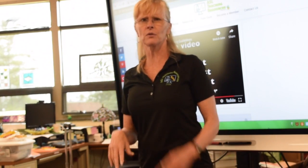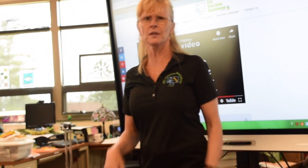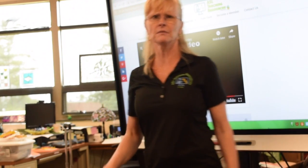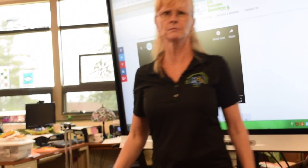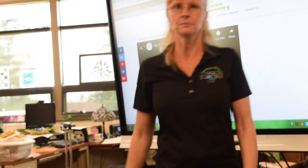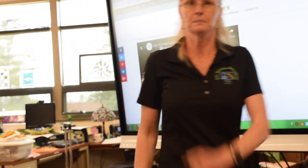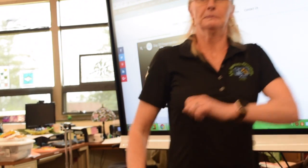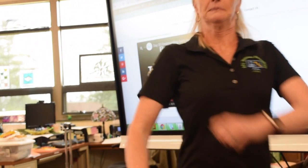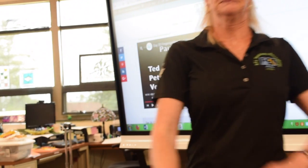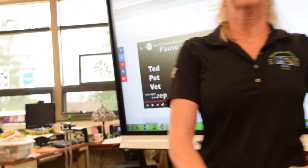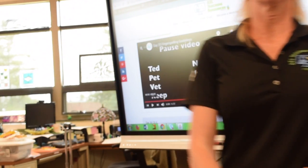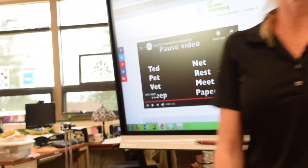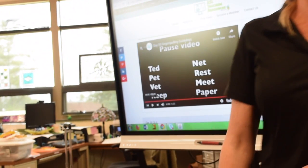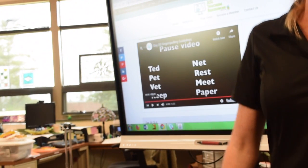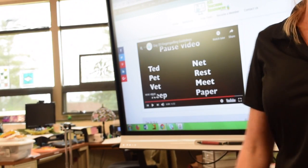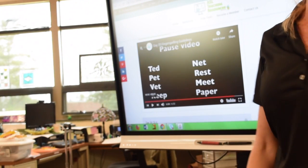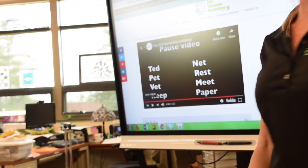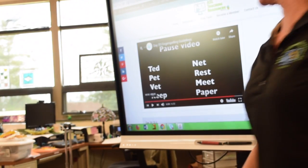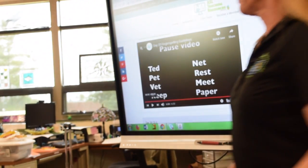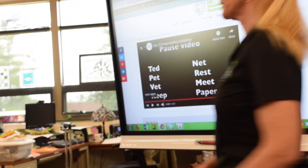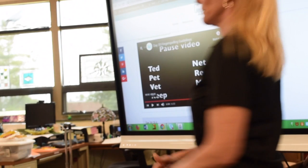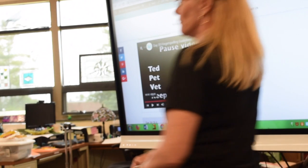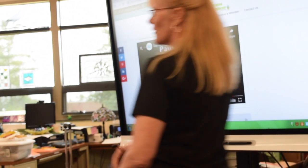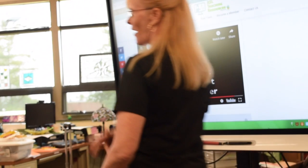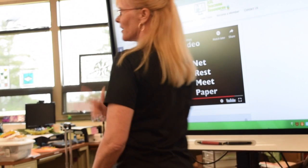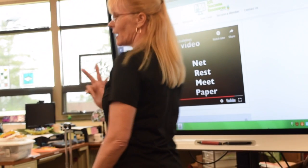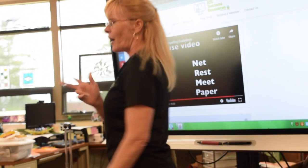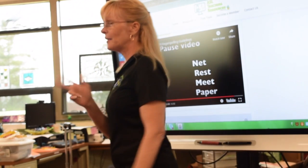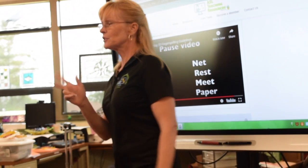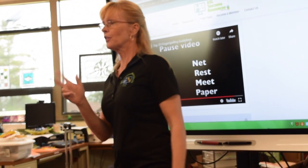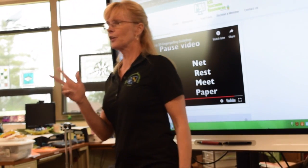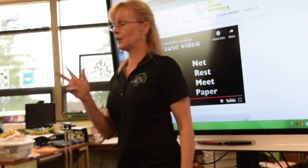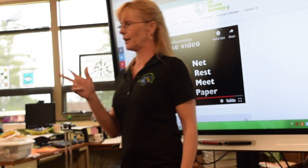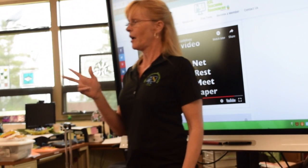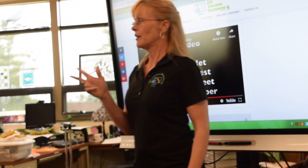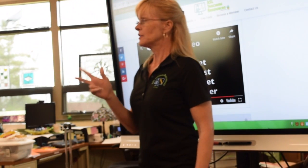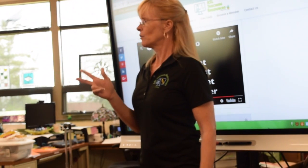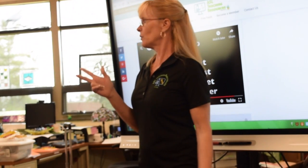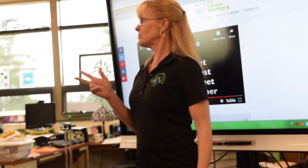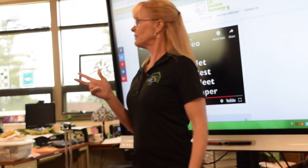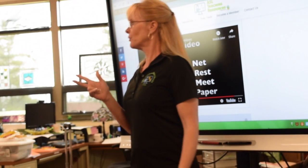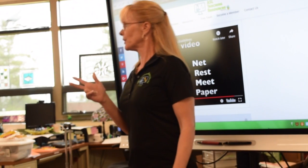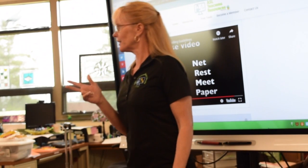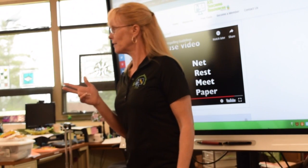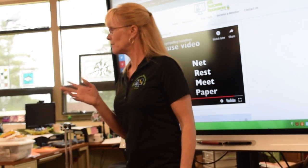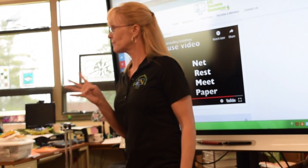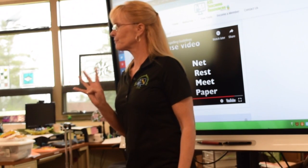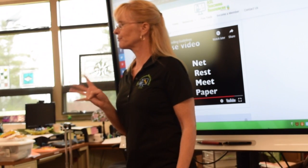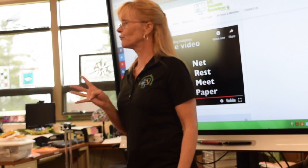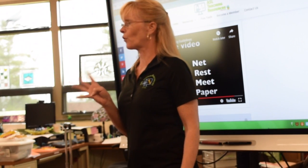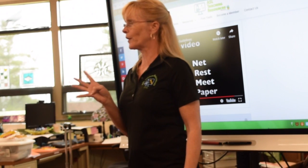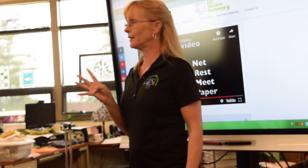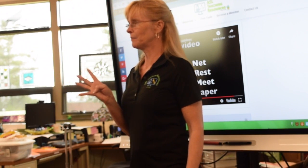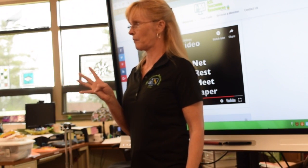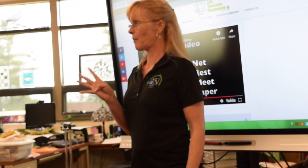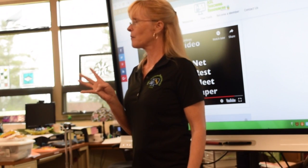40? Yes. Okay, good. All right, so 30. What would be 40? 40. You